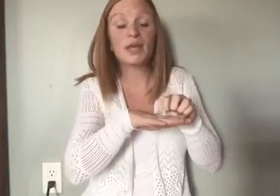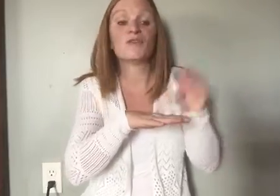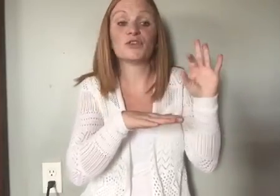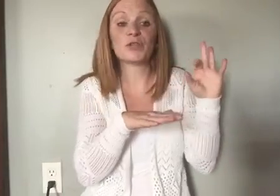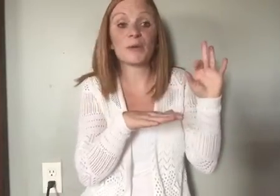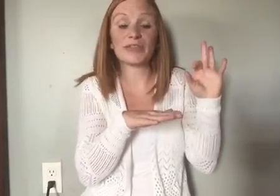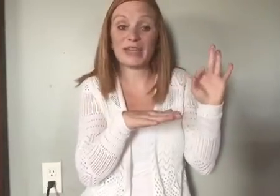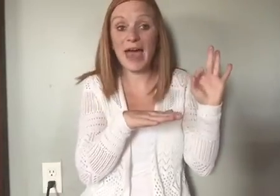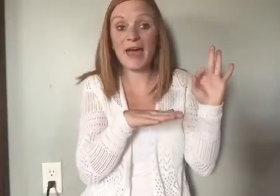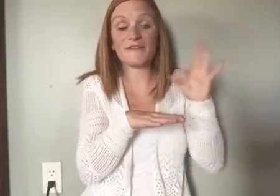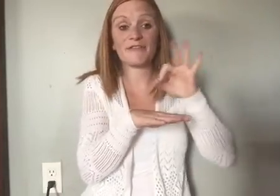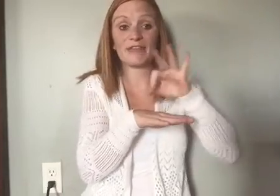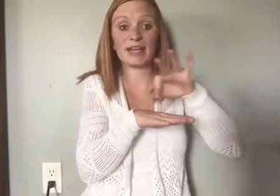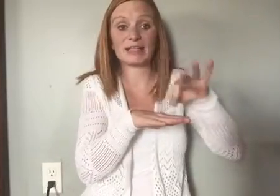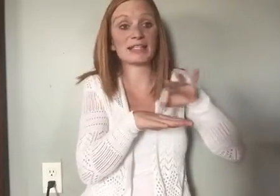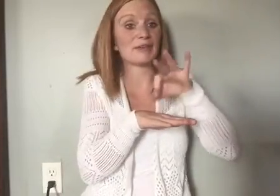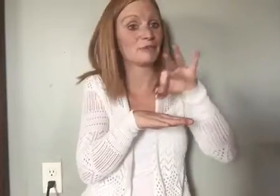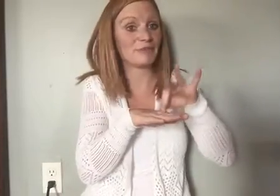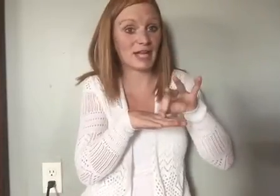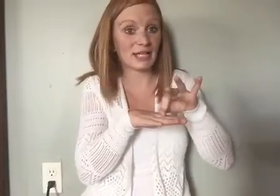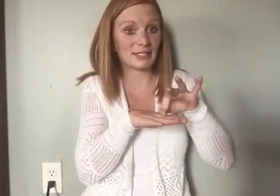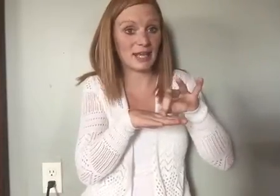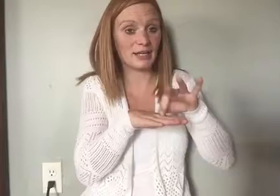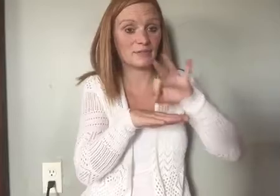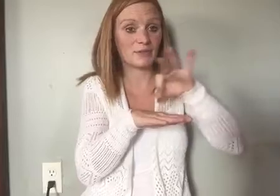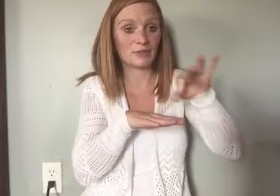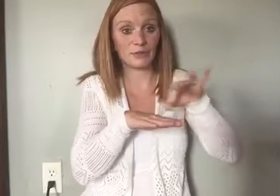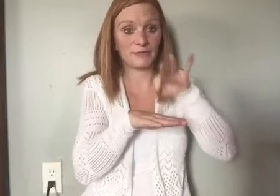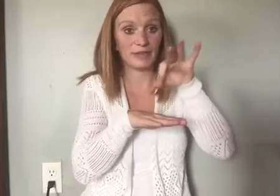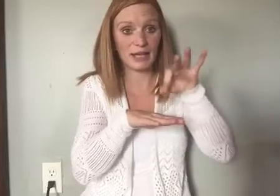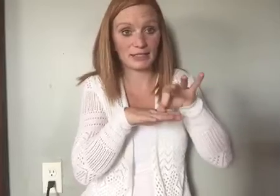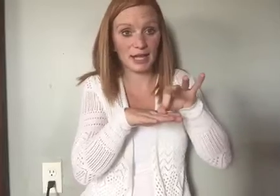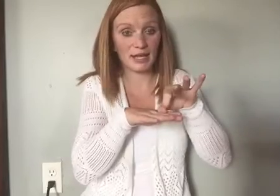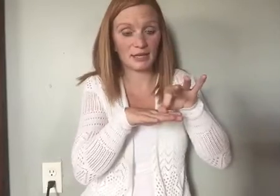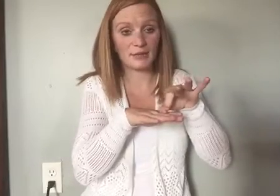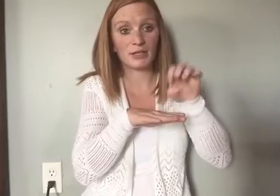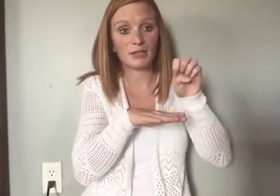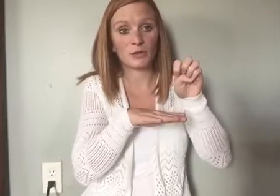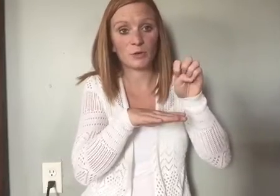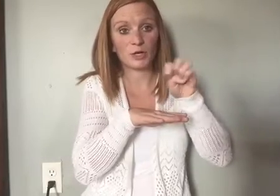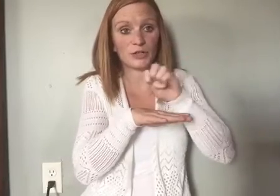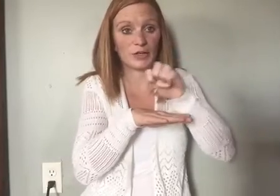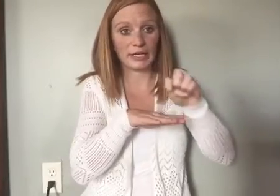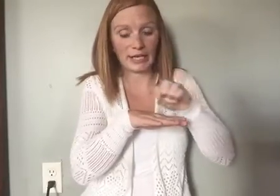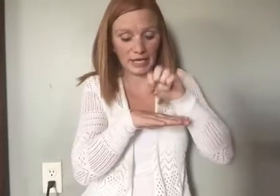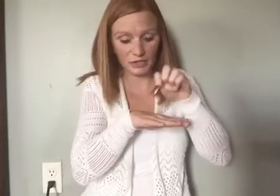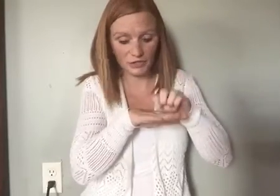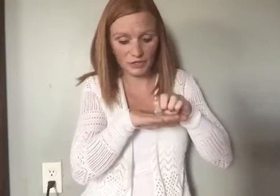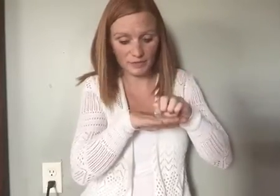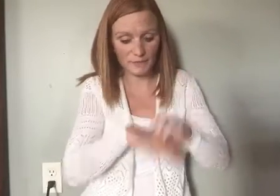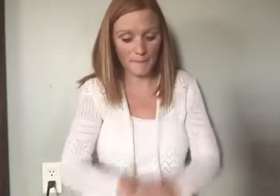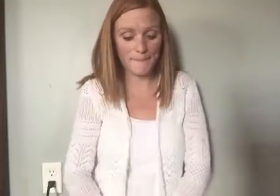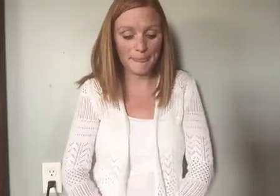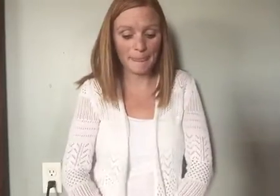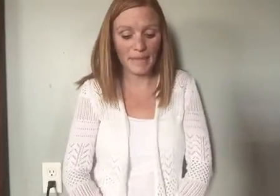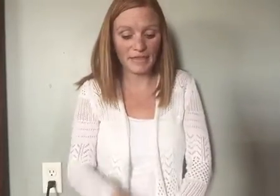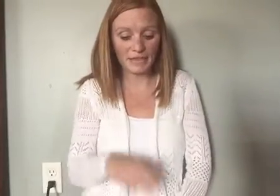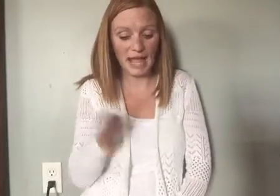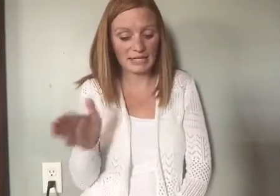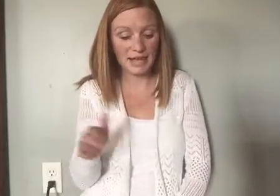If you do that with an F, that's the sign for fiance. So your fiance or you're engaged. The last sign